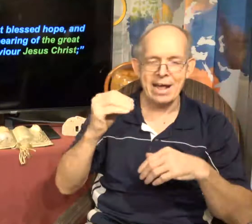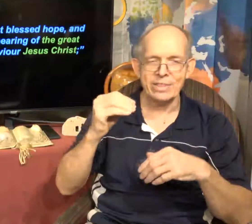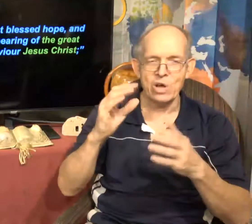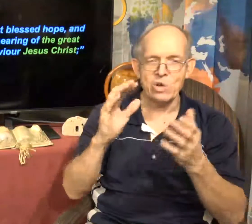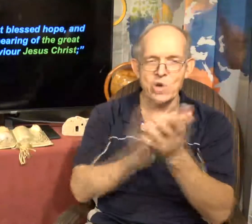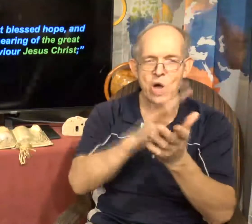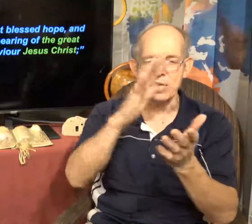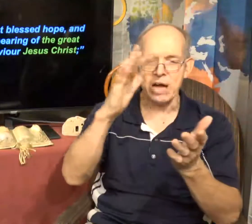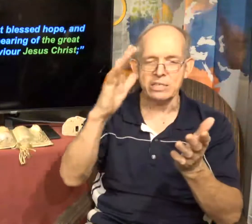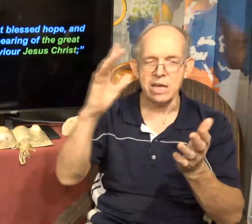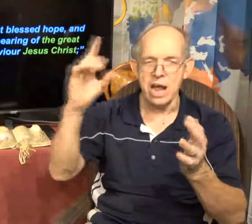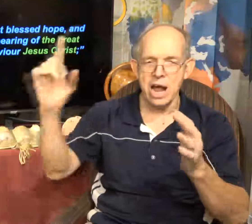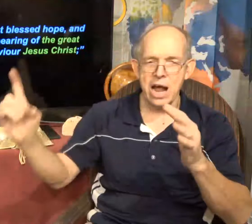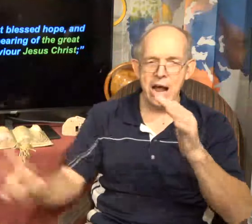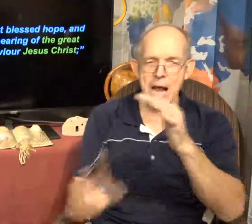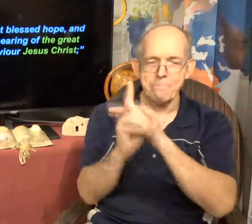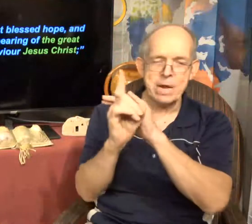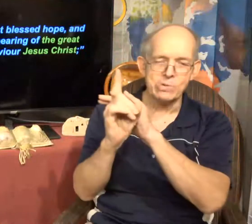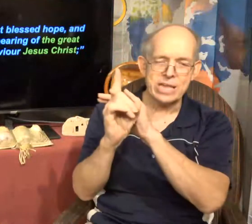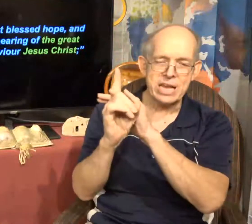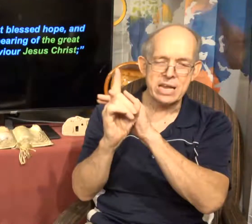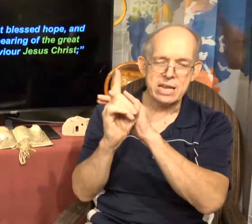the glorious appearing